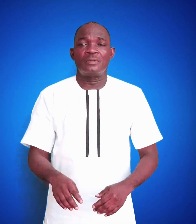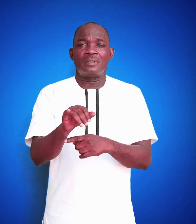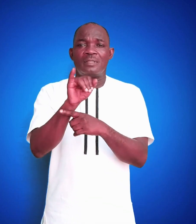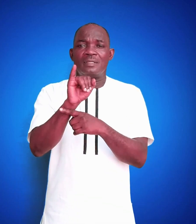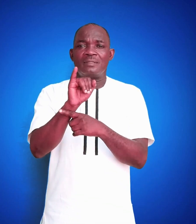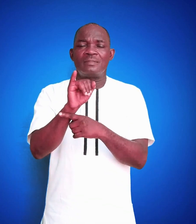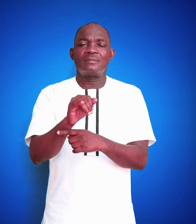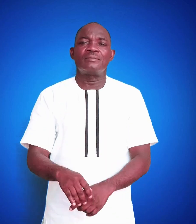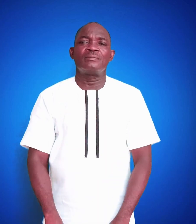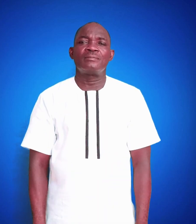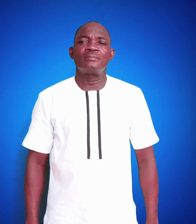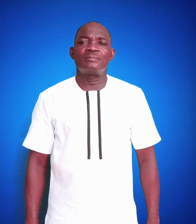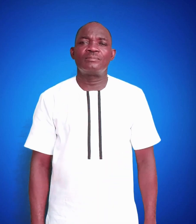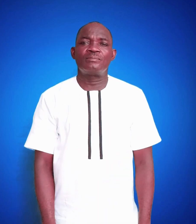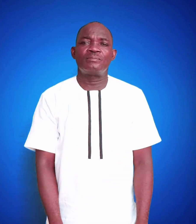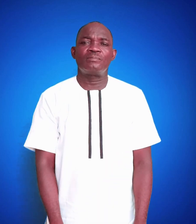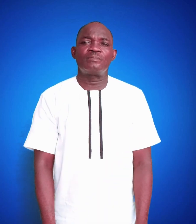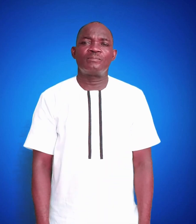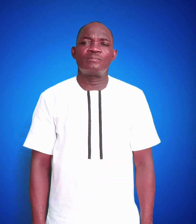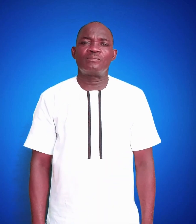I.